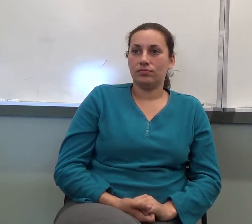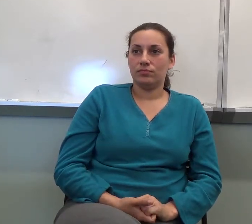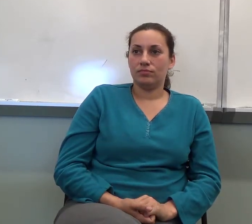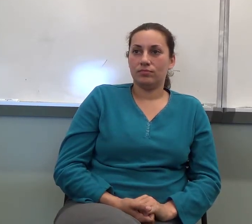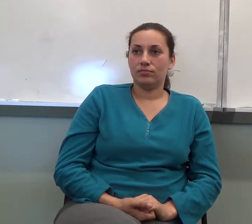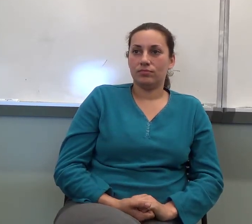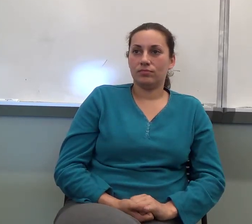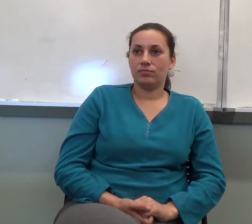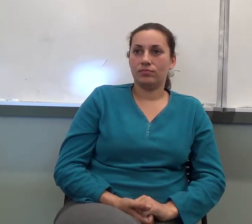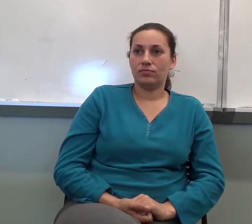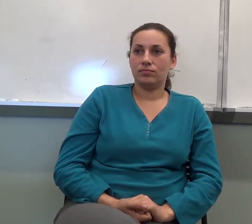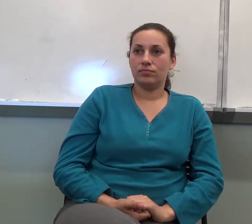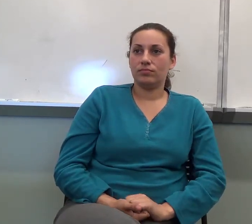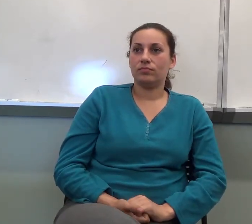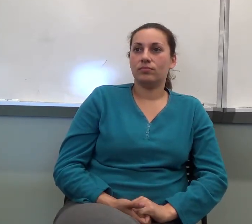2 situations.